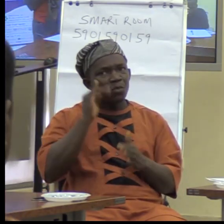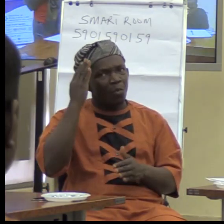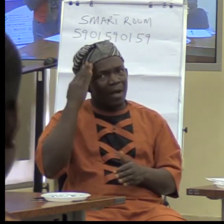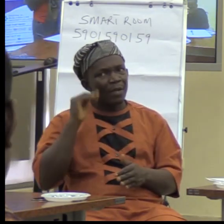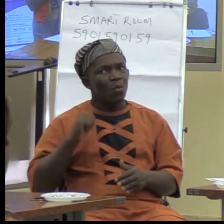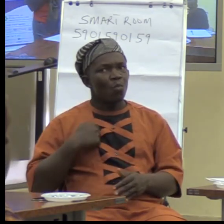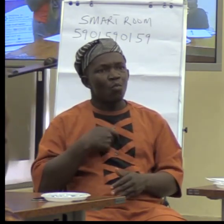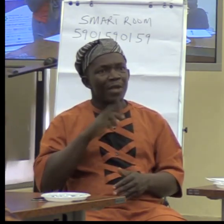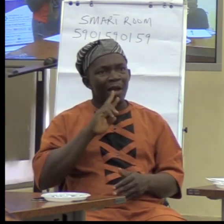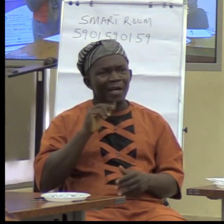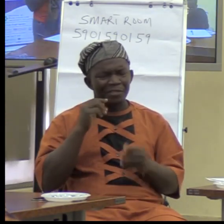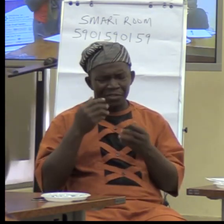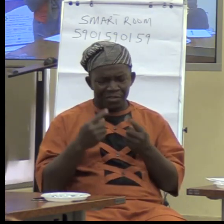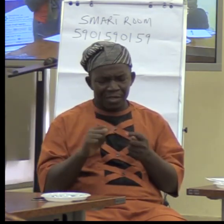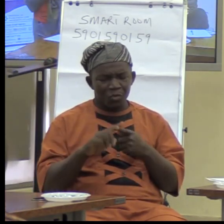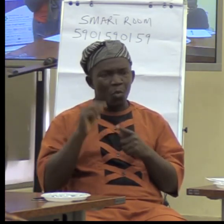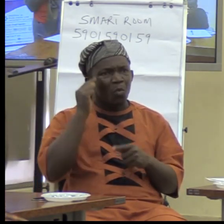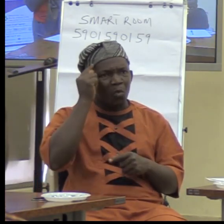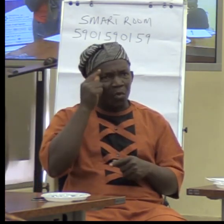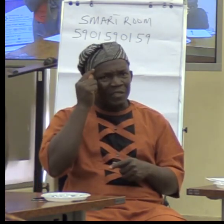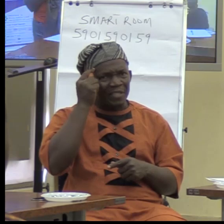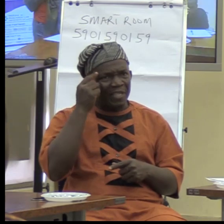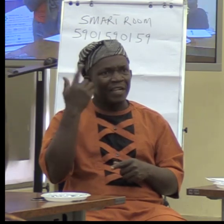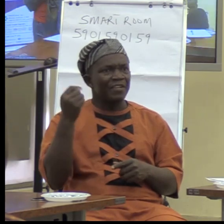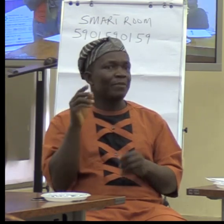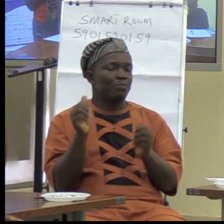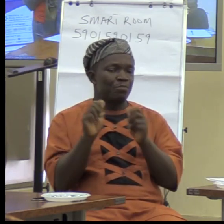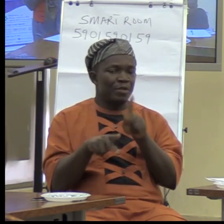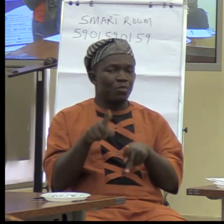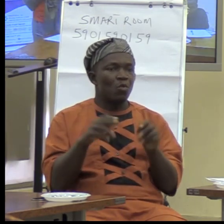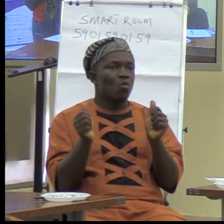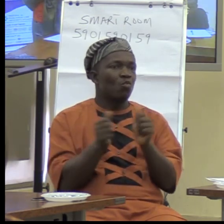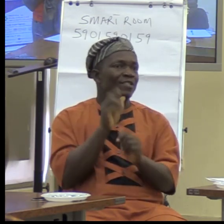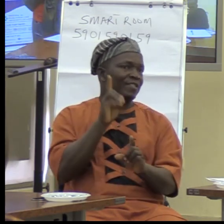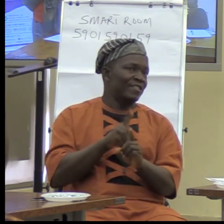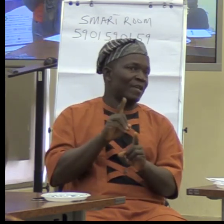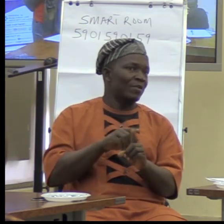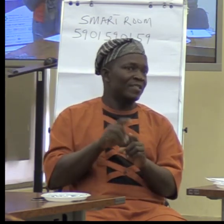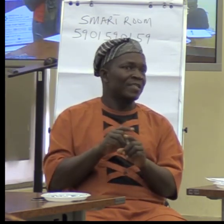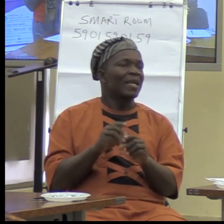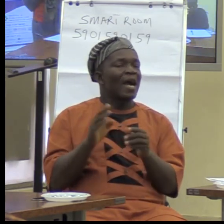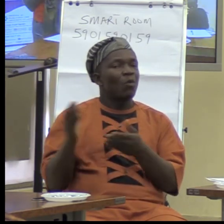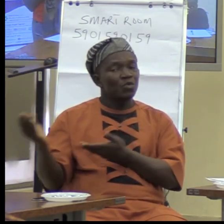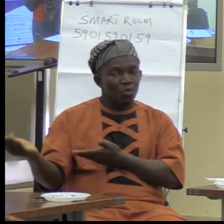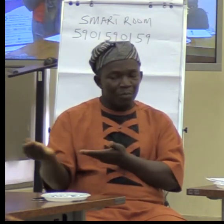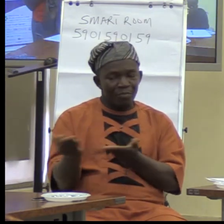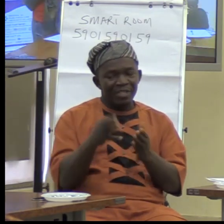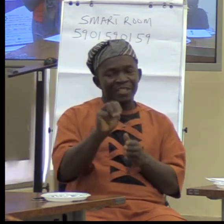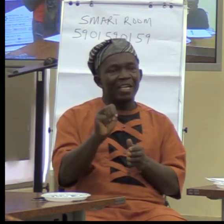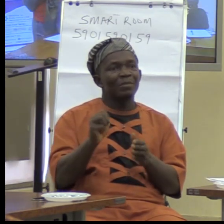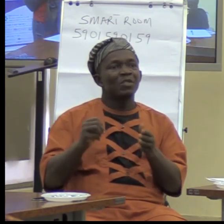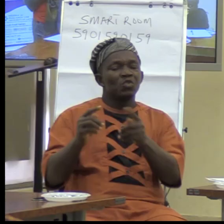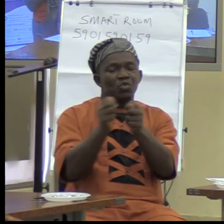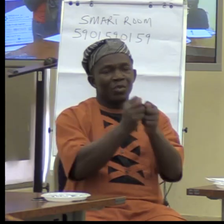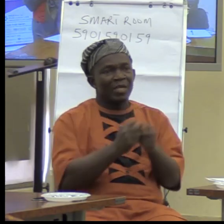consider people that we have already left behind. So we are leveraging onto the,